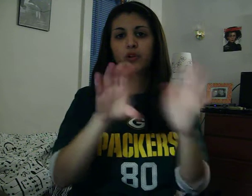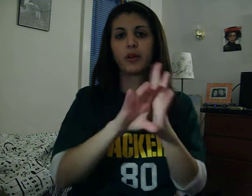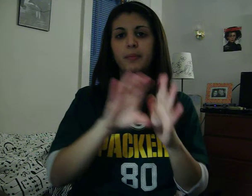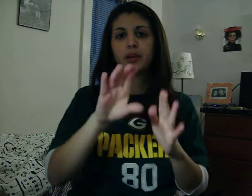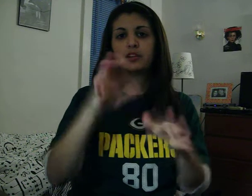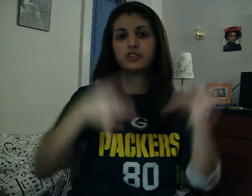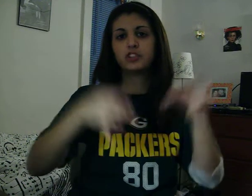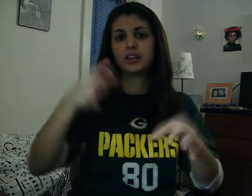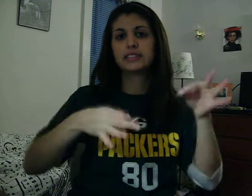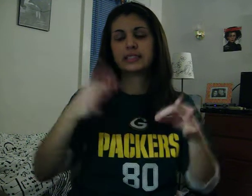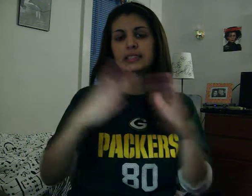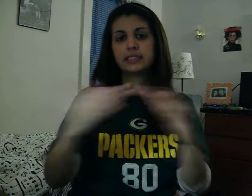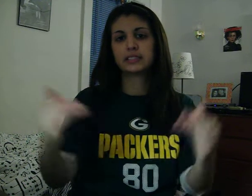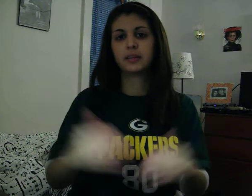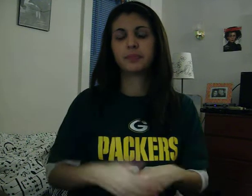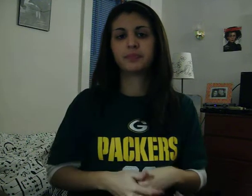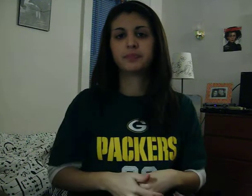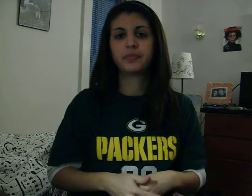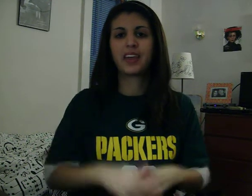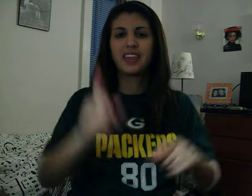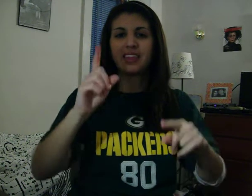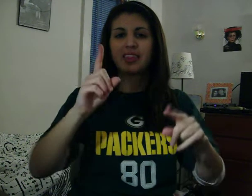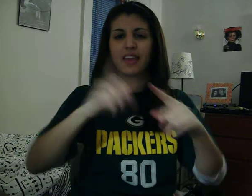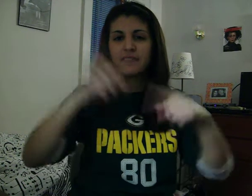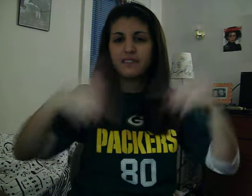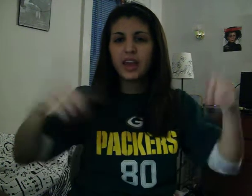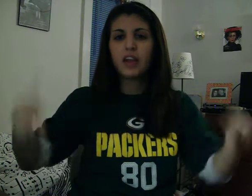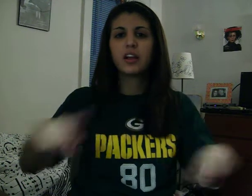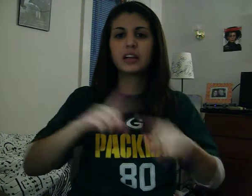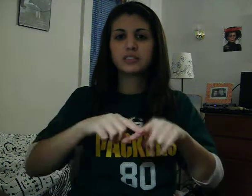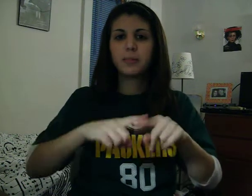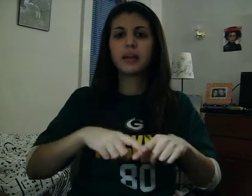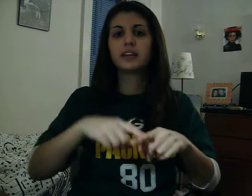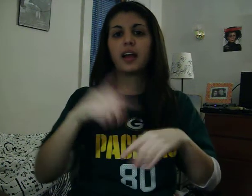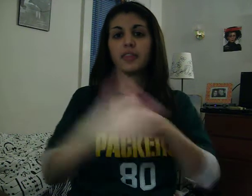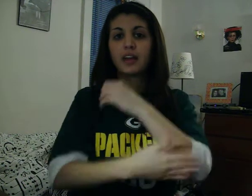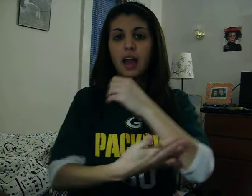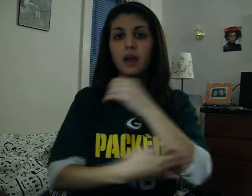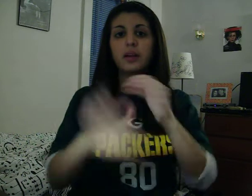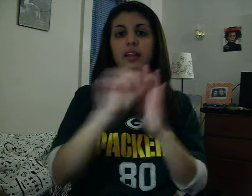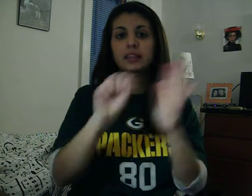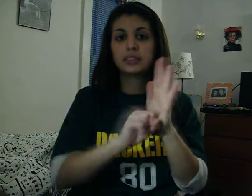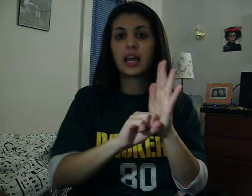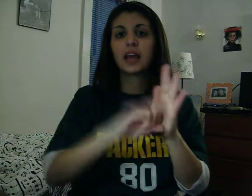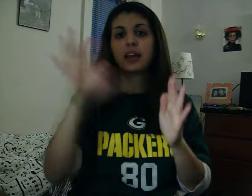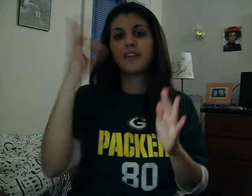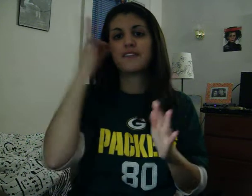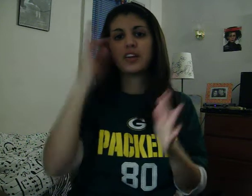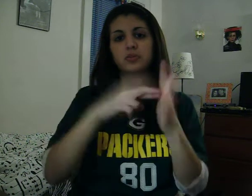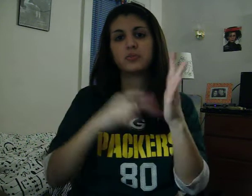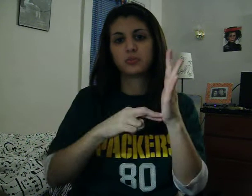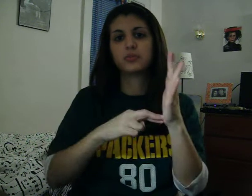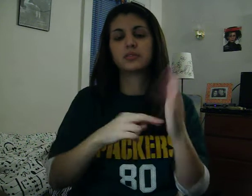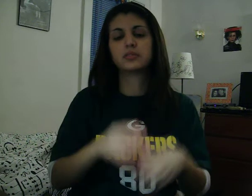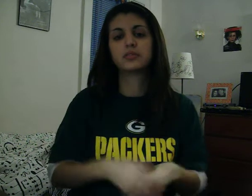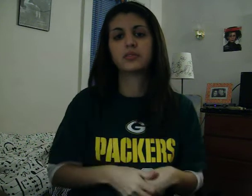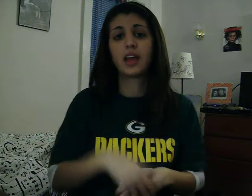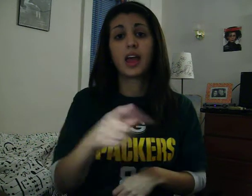I said earlier, they vary depending on the county, state, and also the federal level. As you know, there are